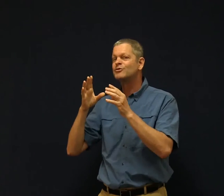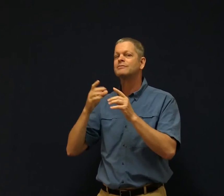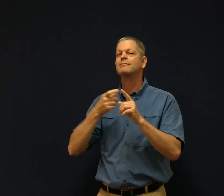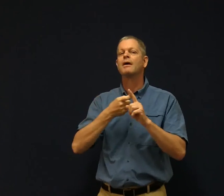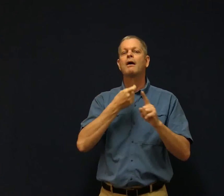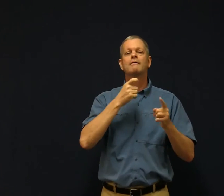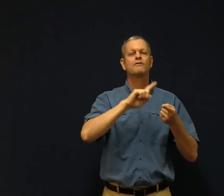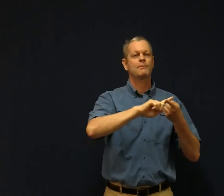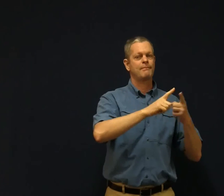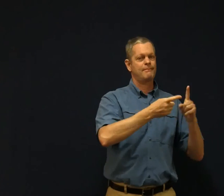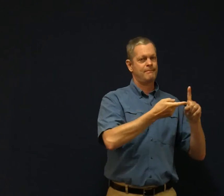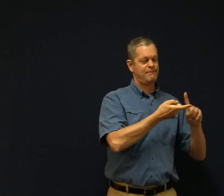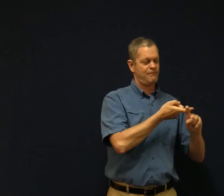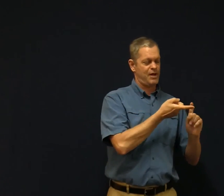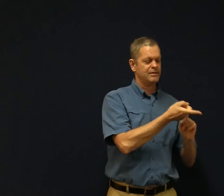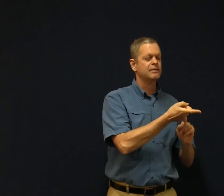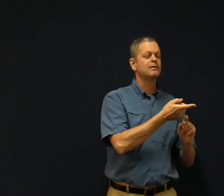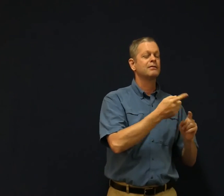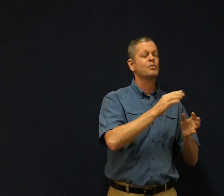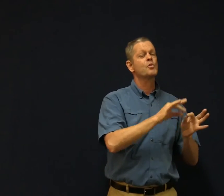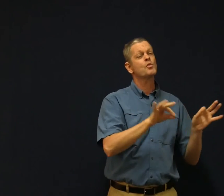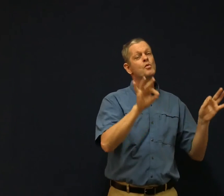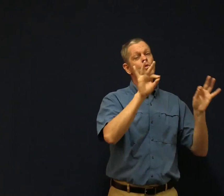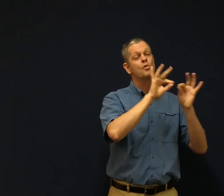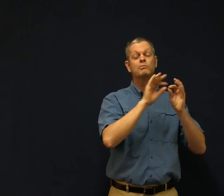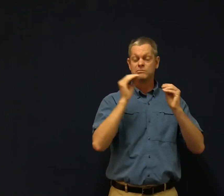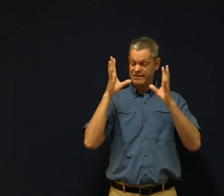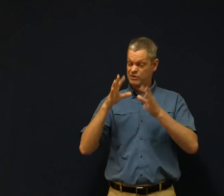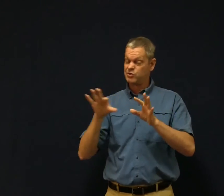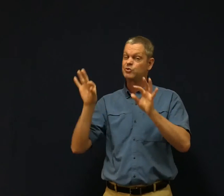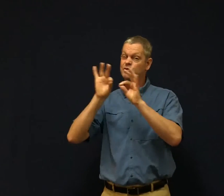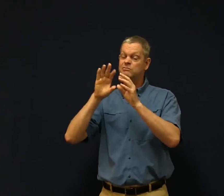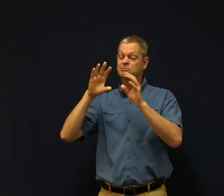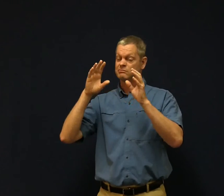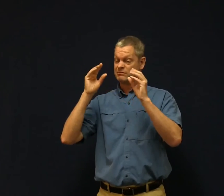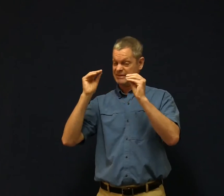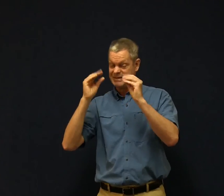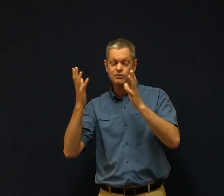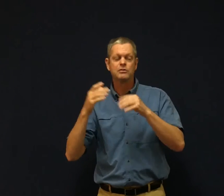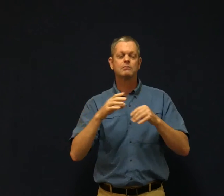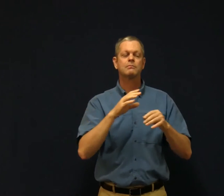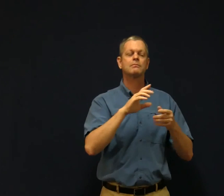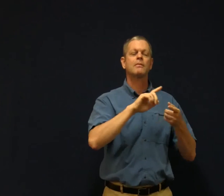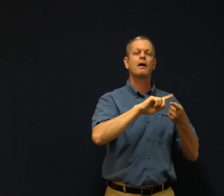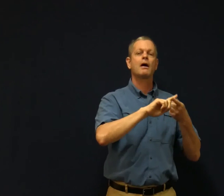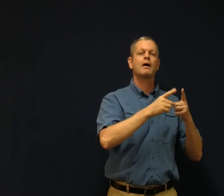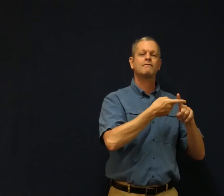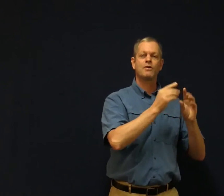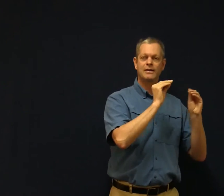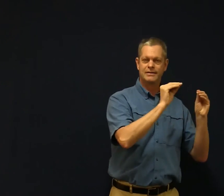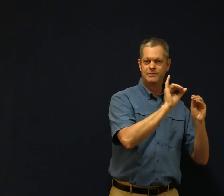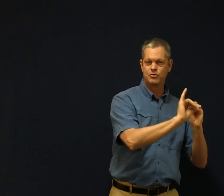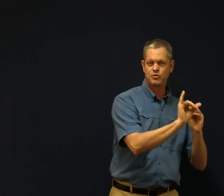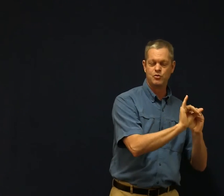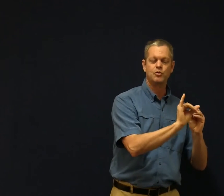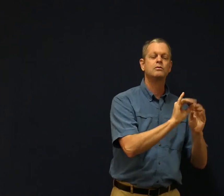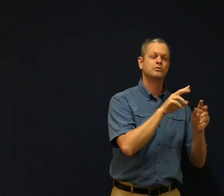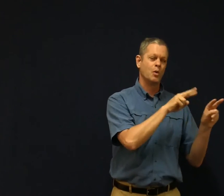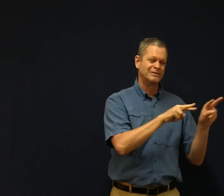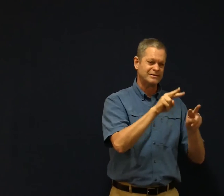We like to observe how incidental learning is happening for students in the classroom environment. Not only is instruction